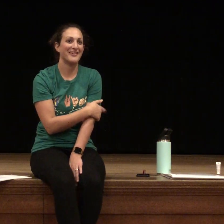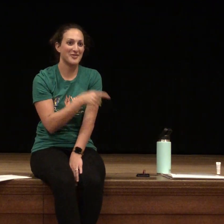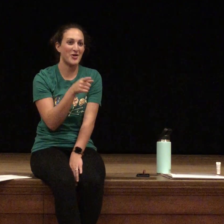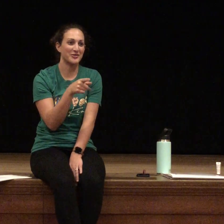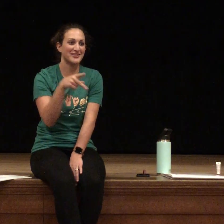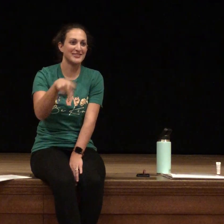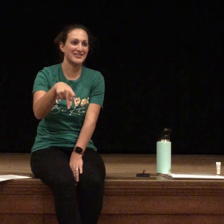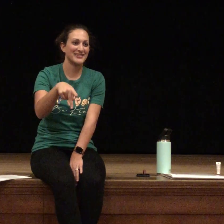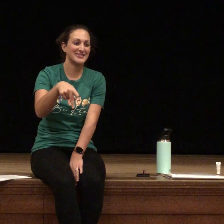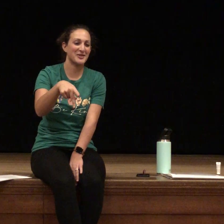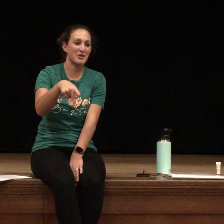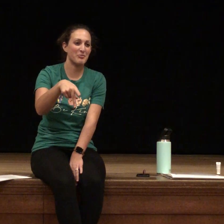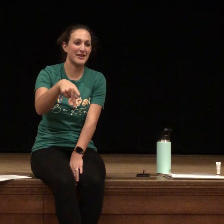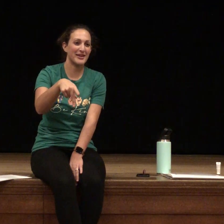Close. It's going to be a P.